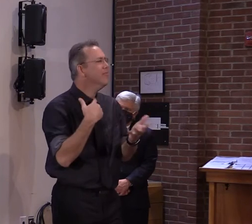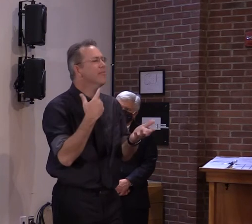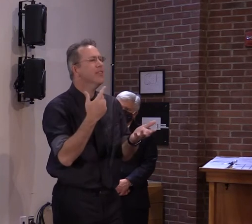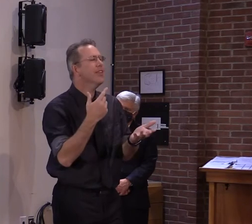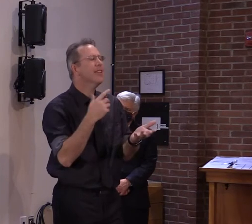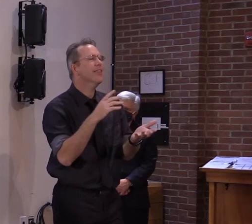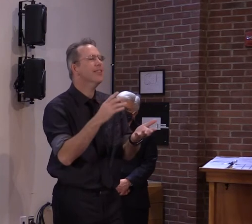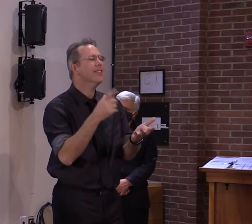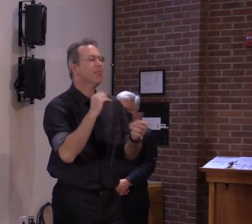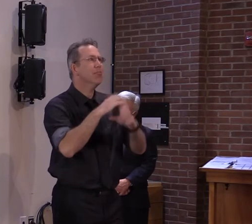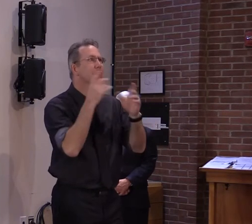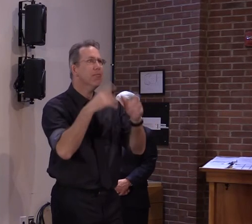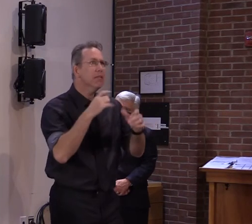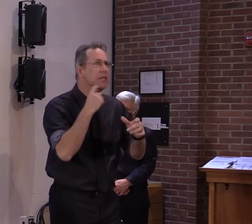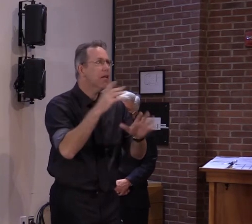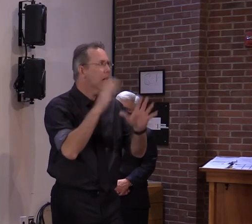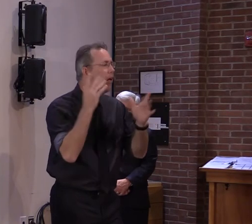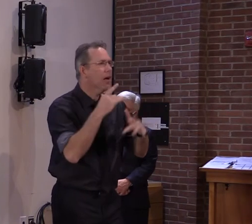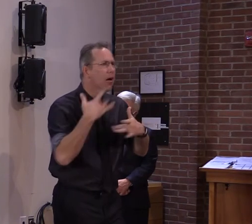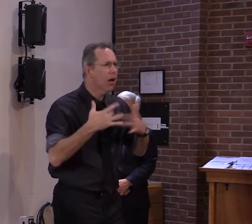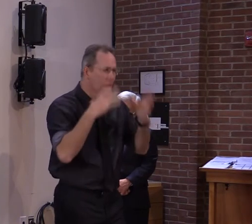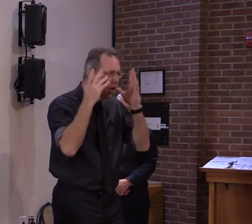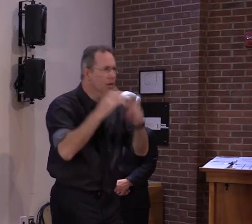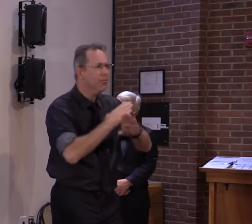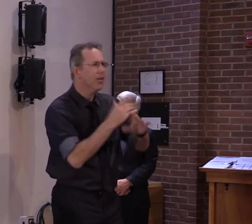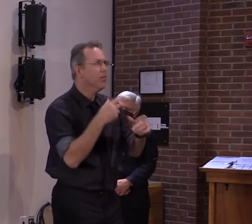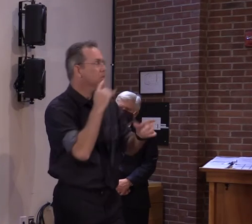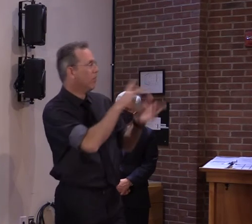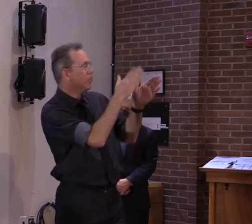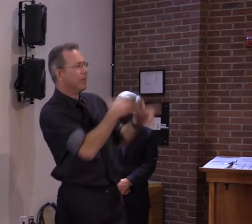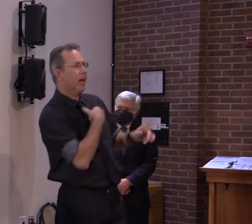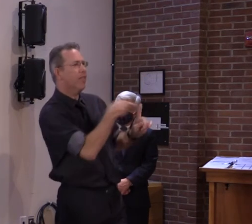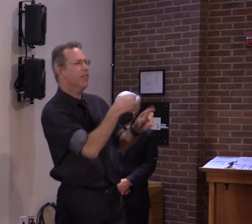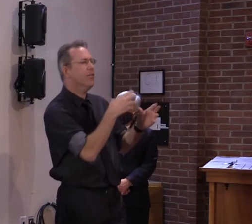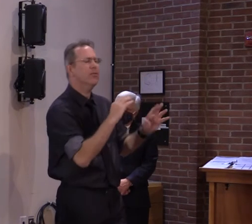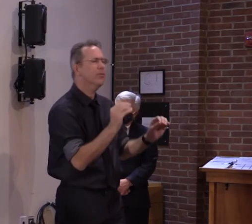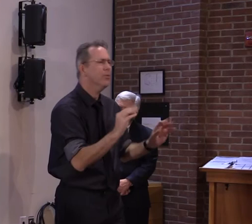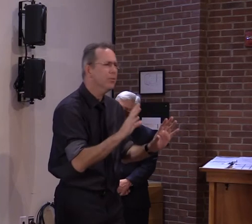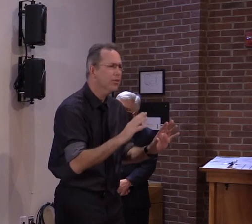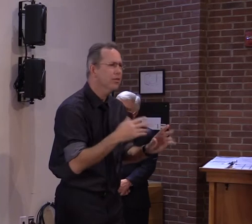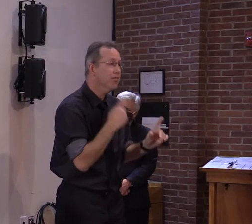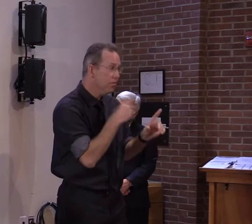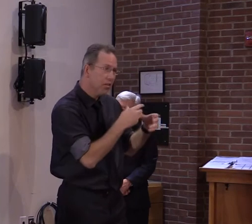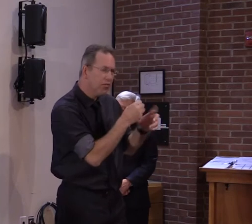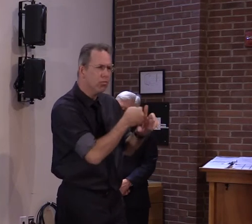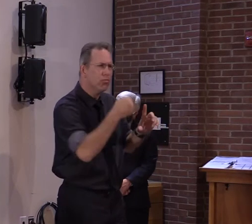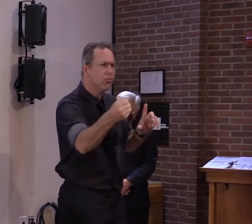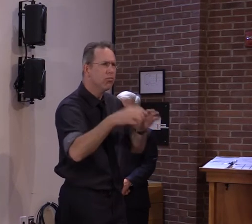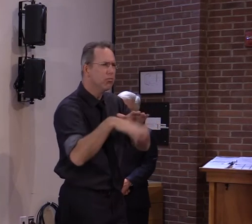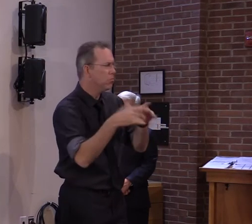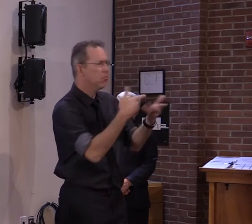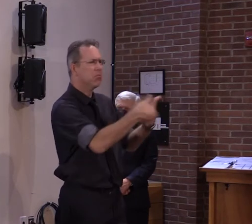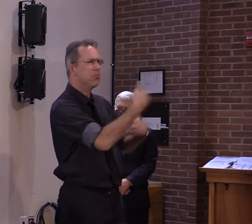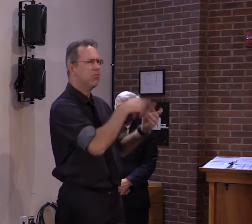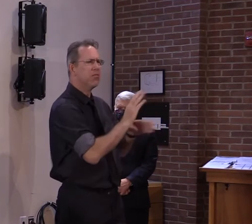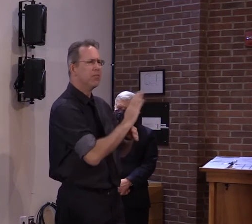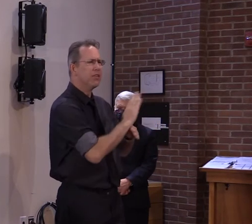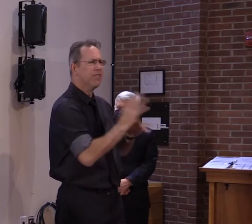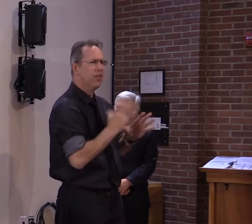and not the level of risk that the public would be exposed to. As I keep saying,